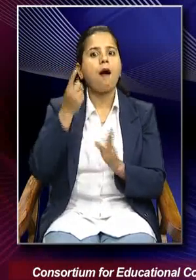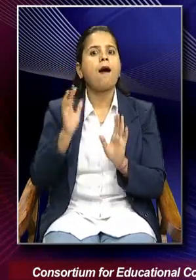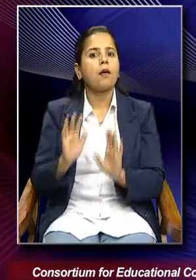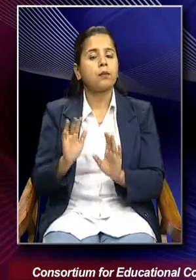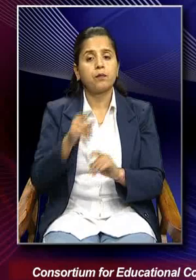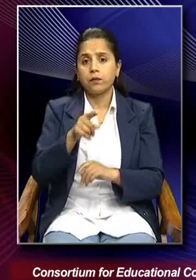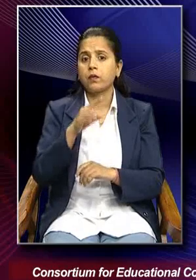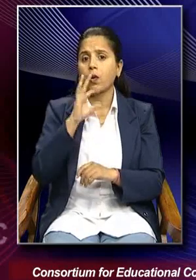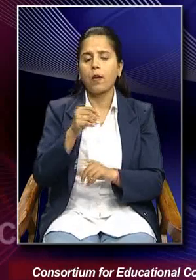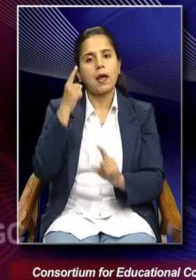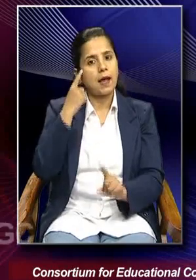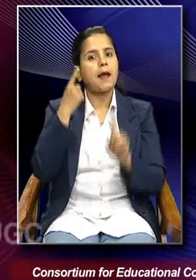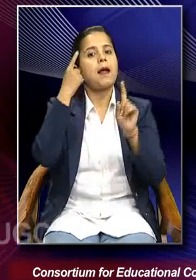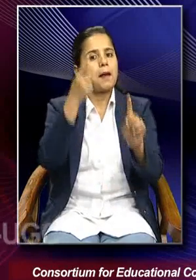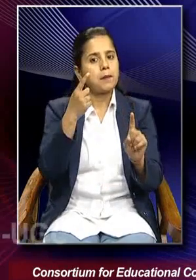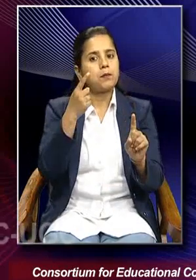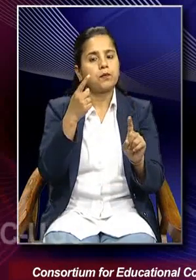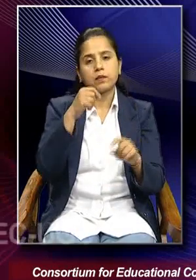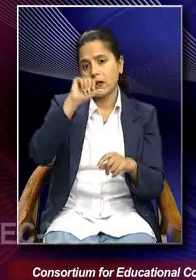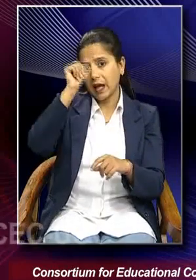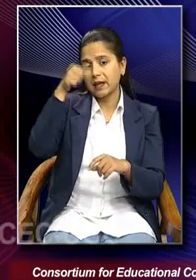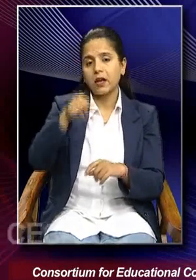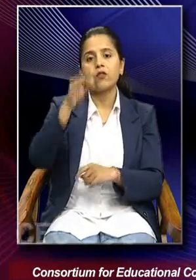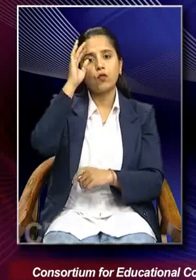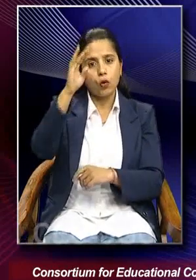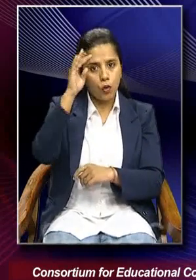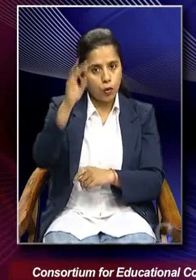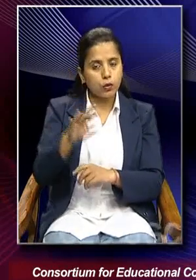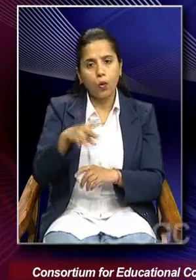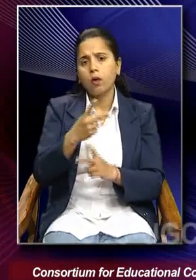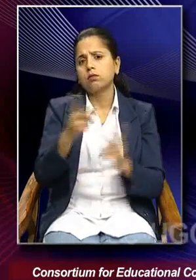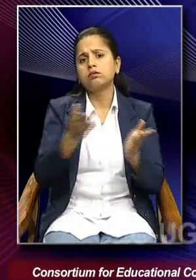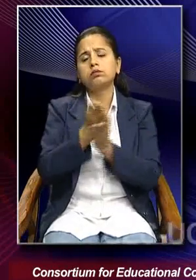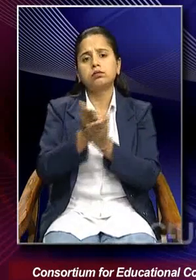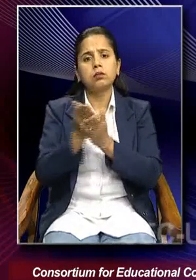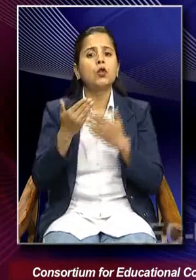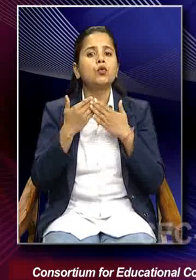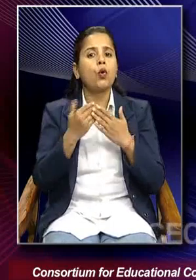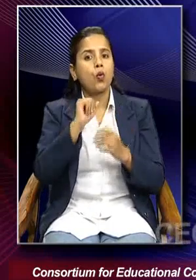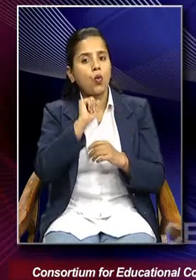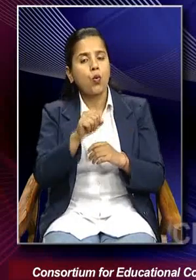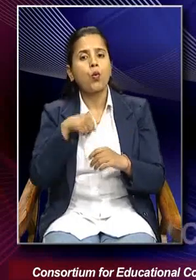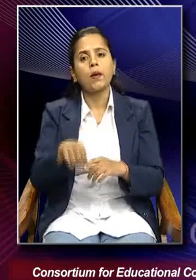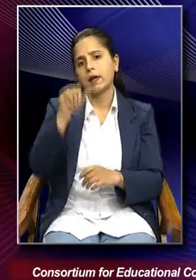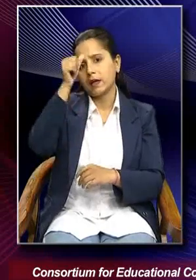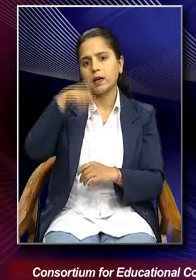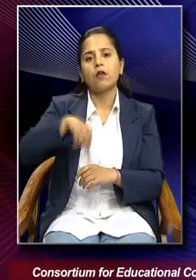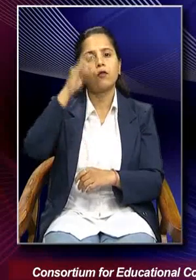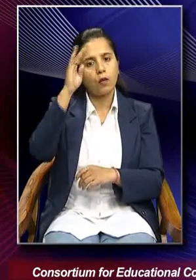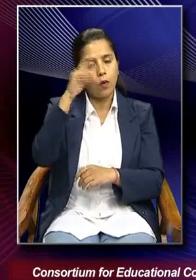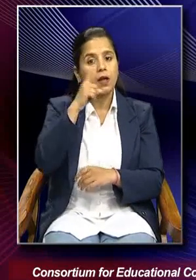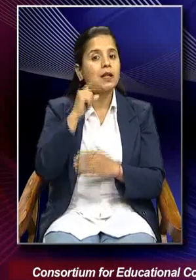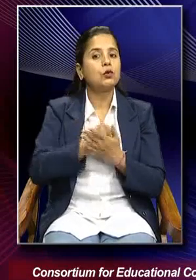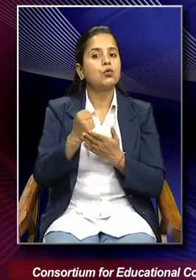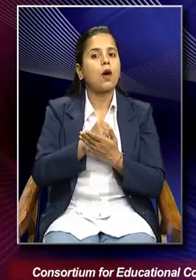what is the aim of Indian philosophy or the various schools of Indian philosophy, that they are trying